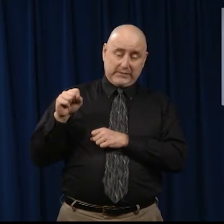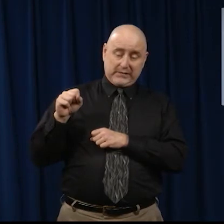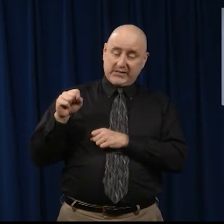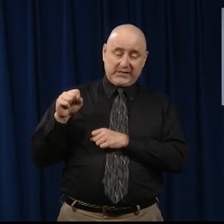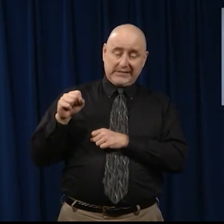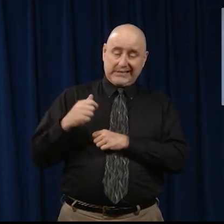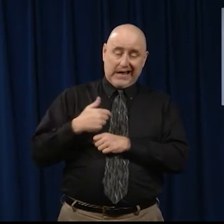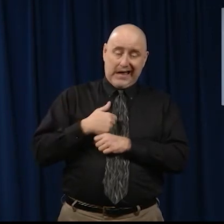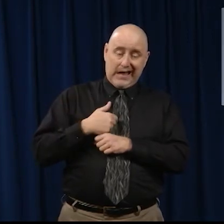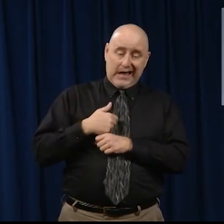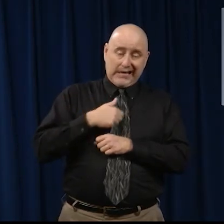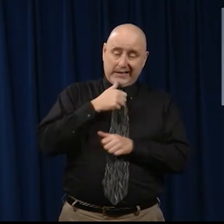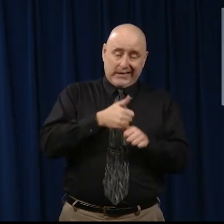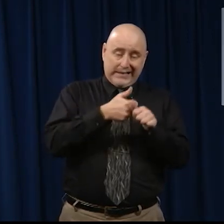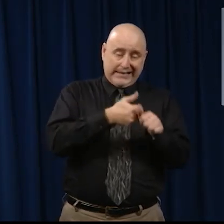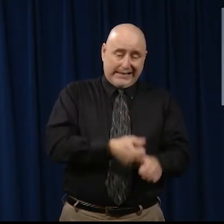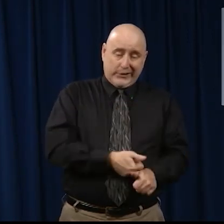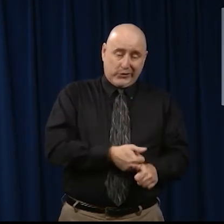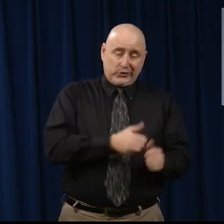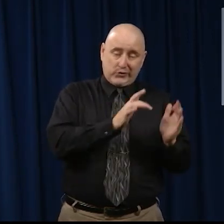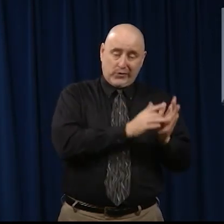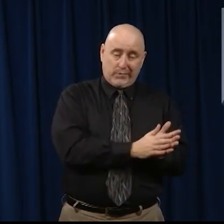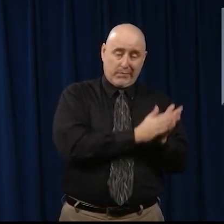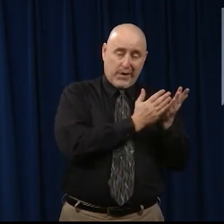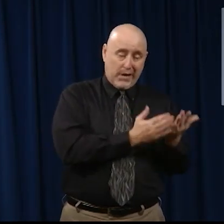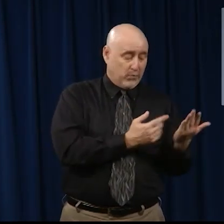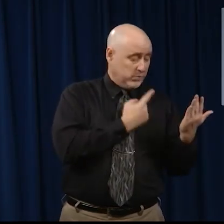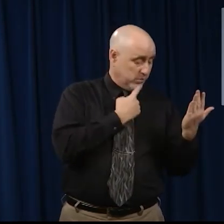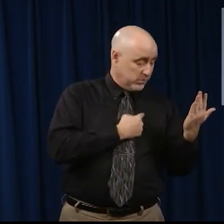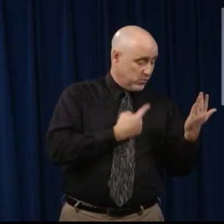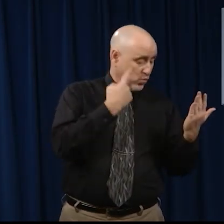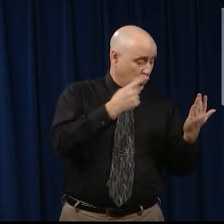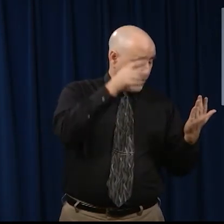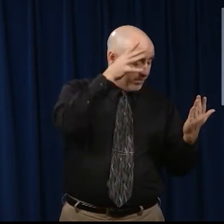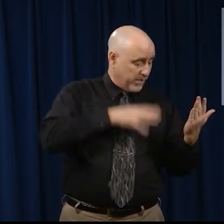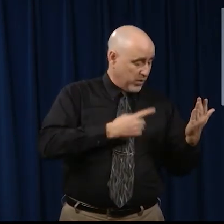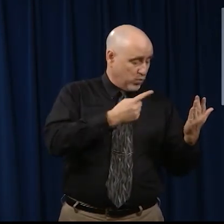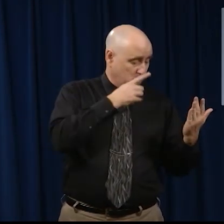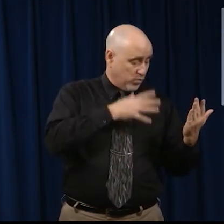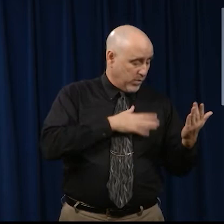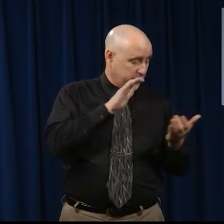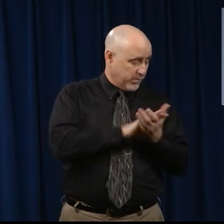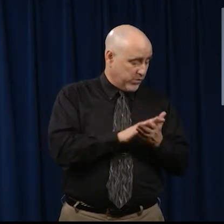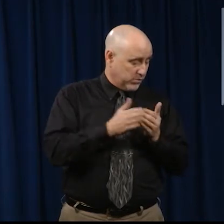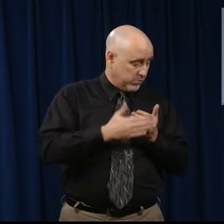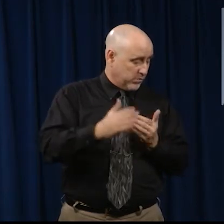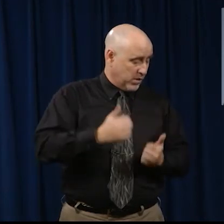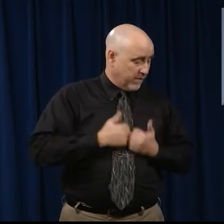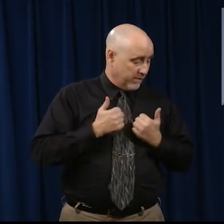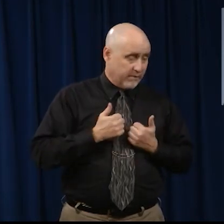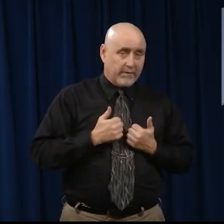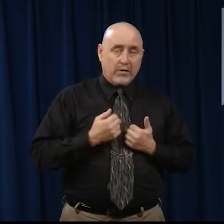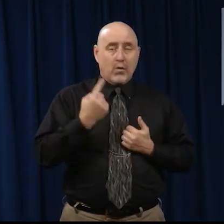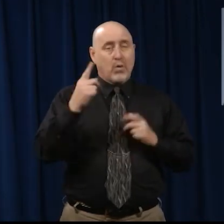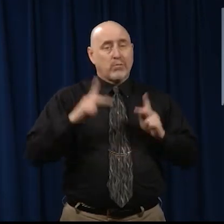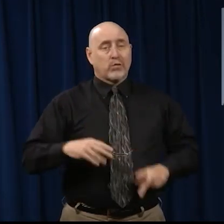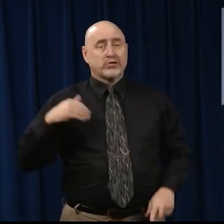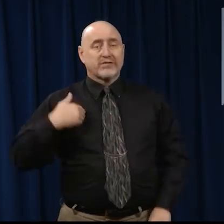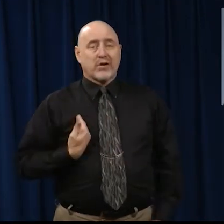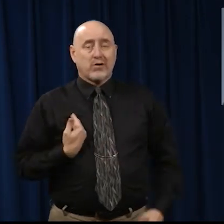you didn't adhere to the biblical rule of one man, one woman for life, there's only one person's fault